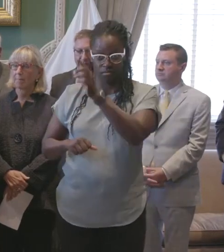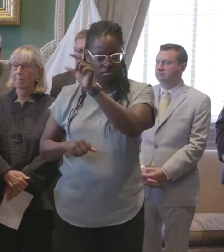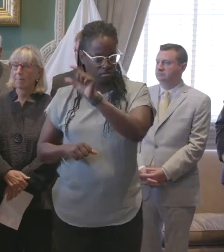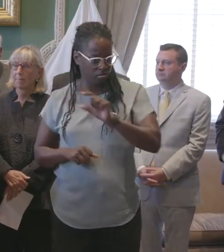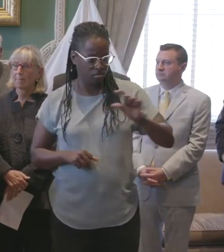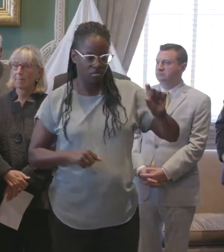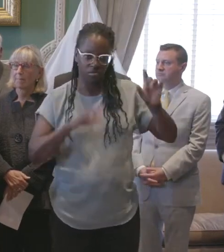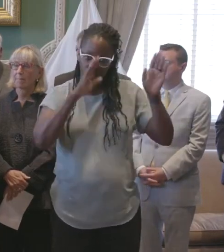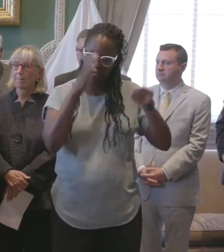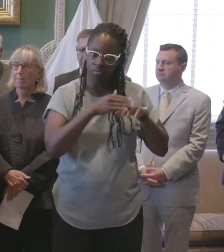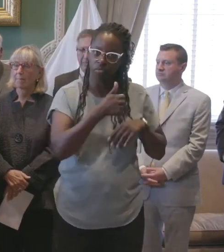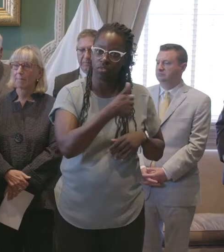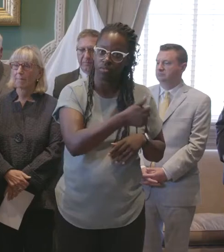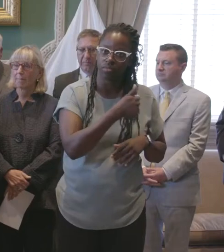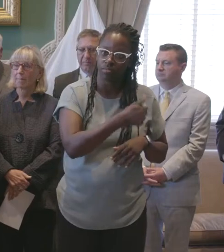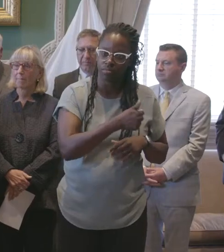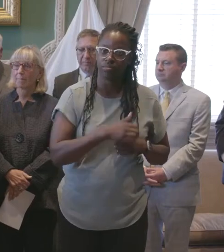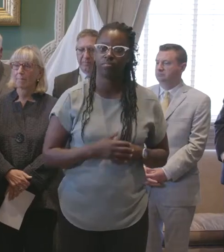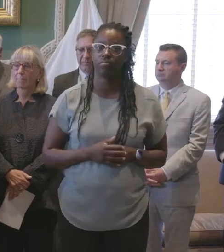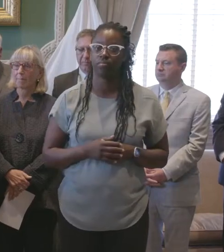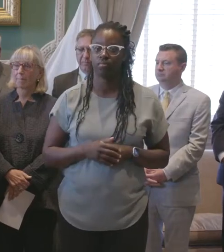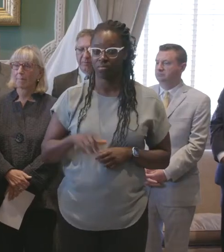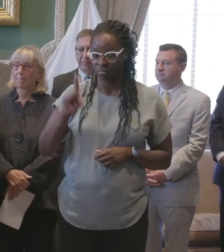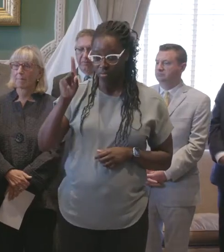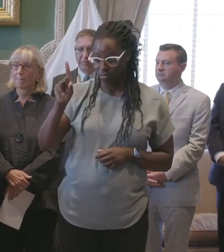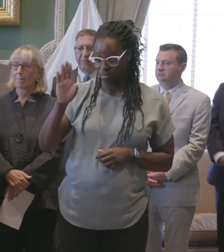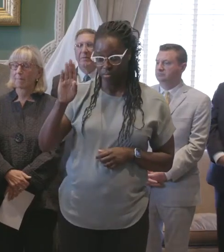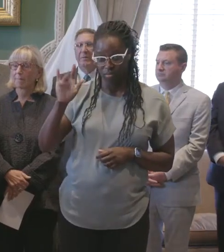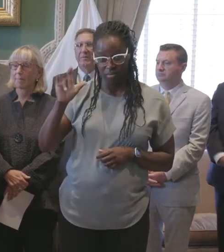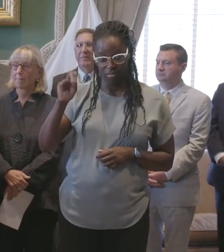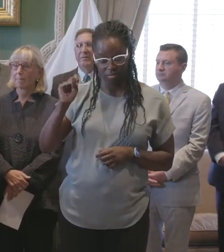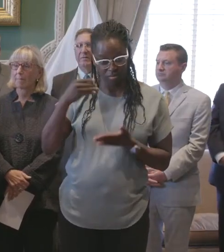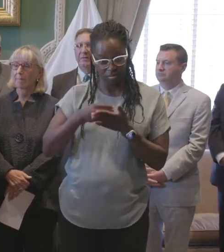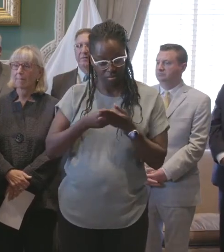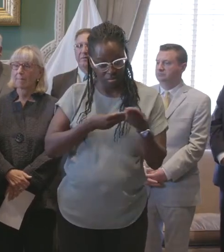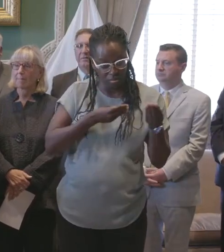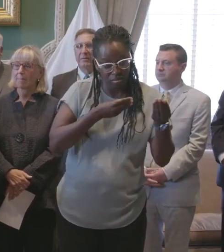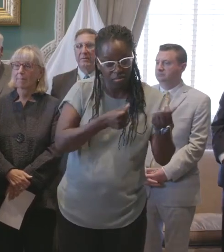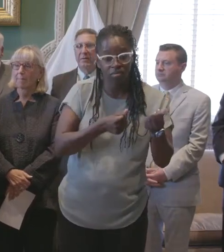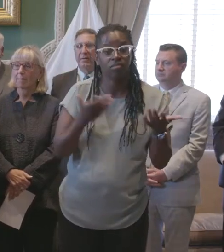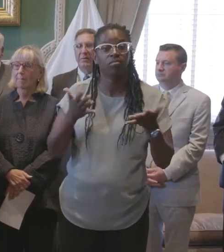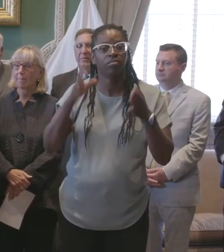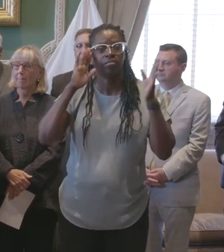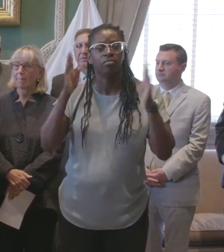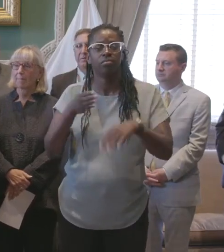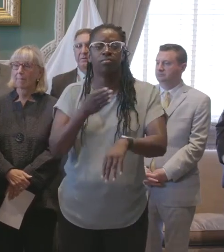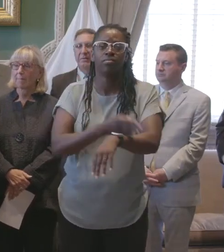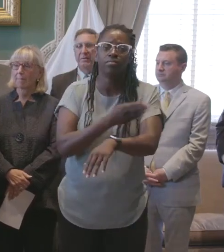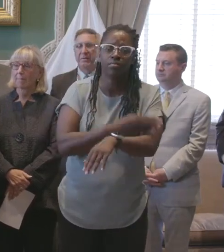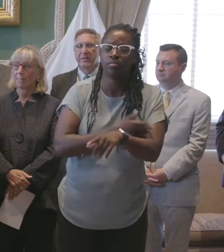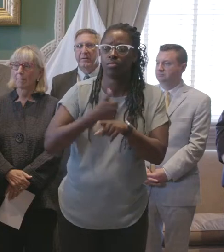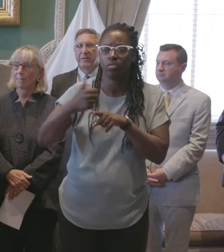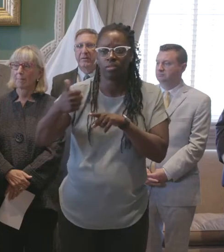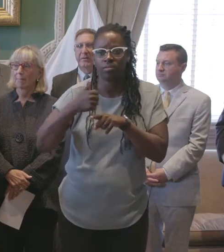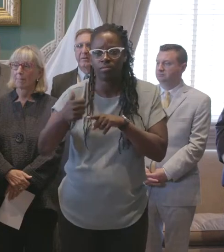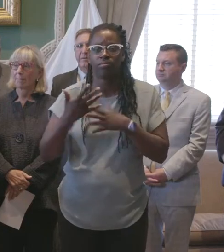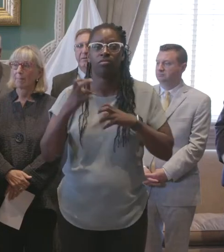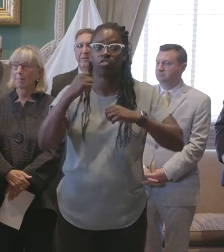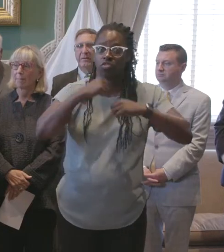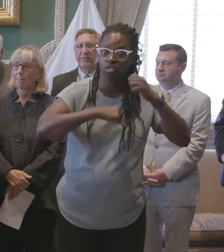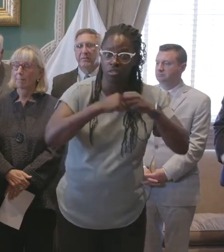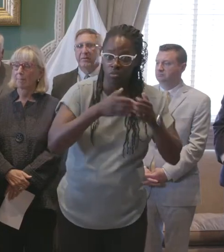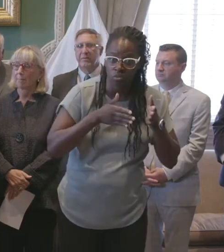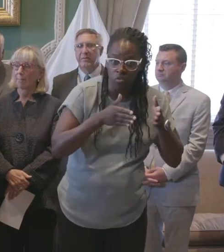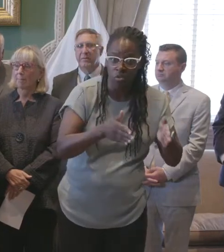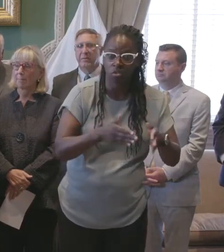to more than $1 billion over the next 10 years in important transportation infrastructure, a proposal that both branches supported. We are funding